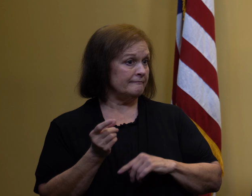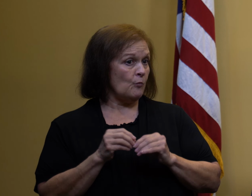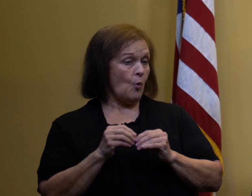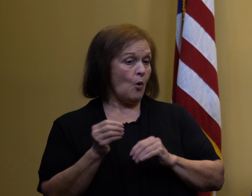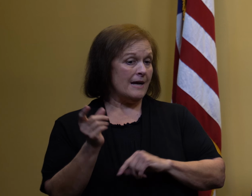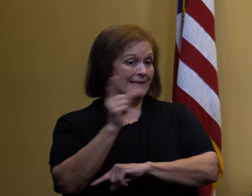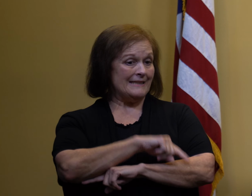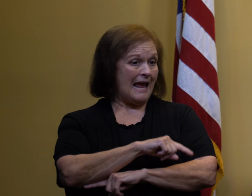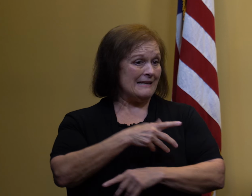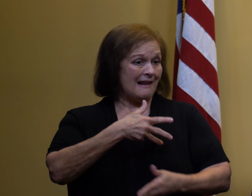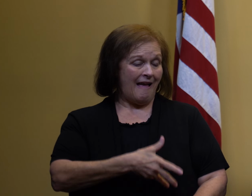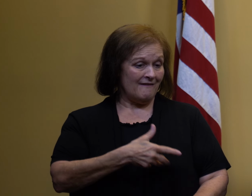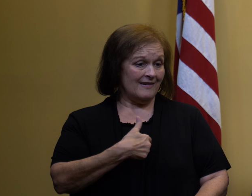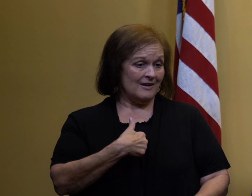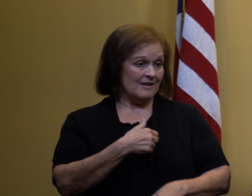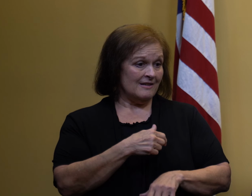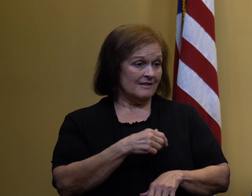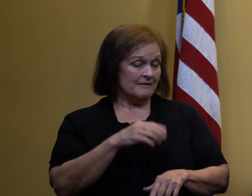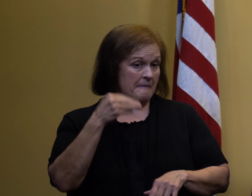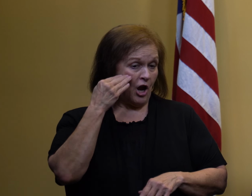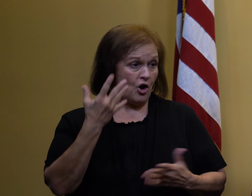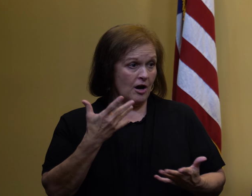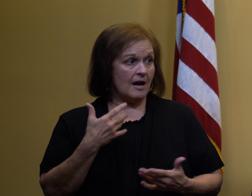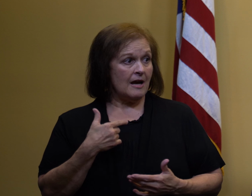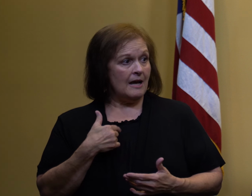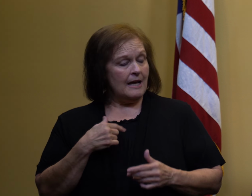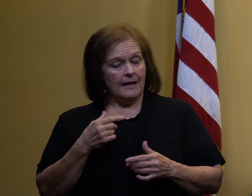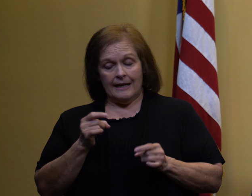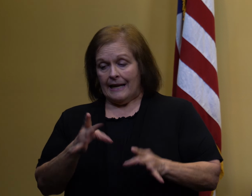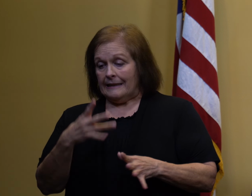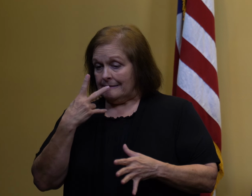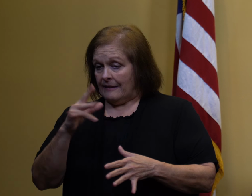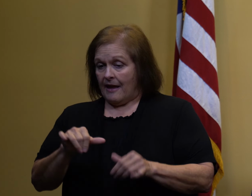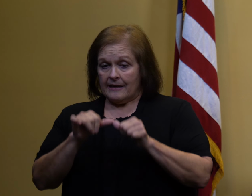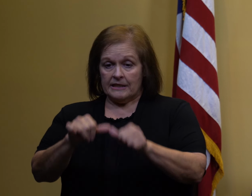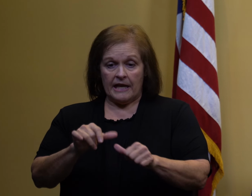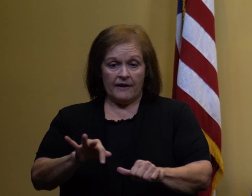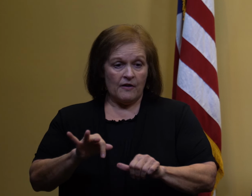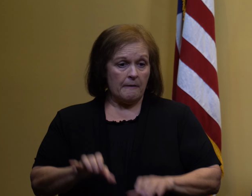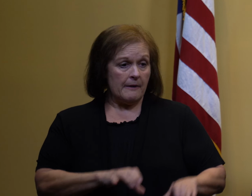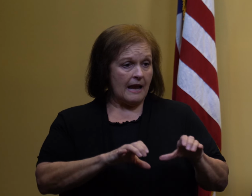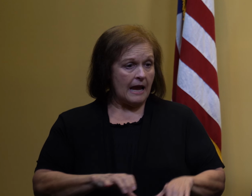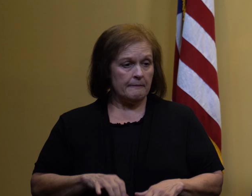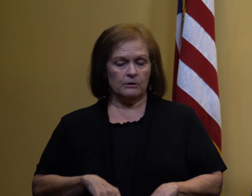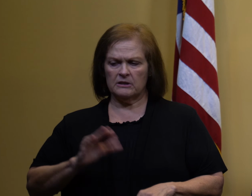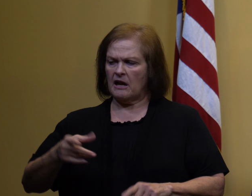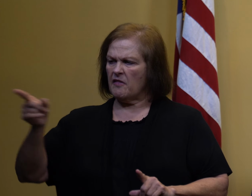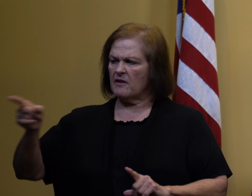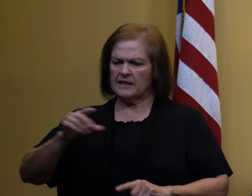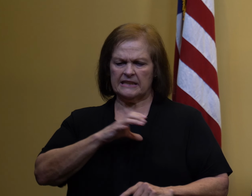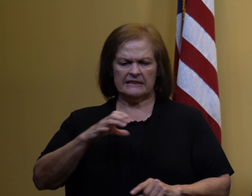really would hate, right, that we would continue to see this type of behavior, these types of bullying